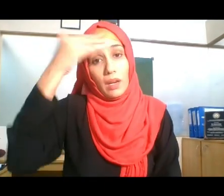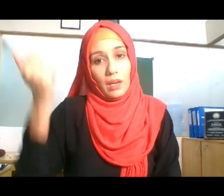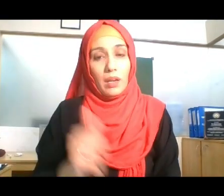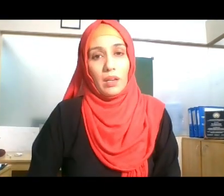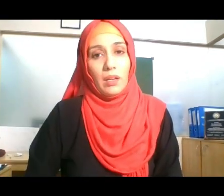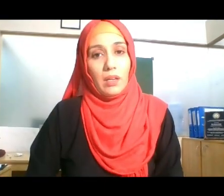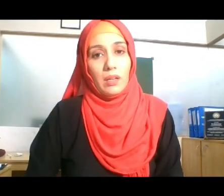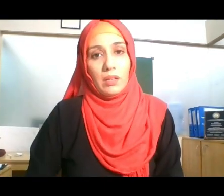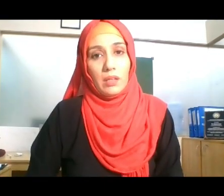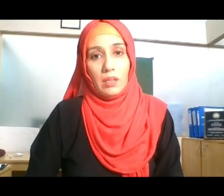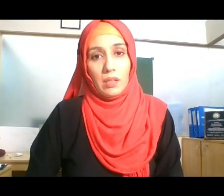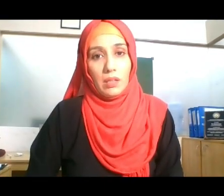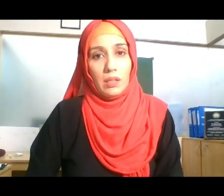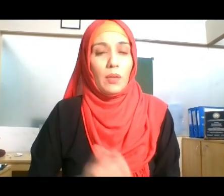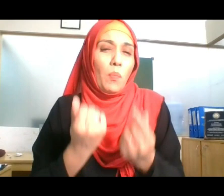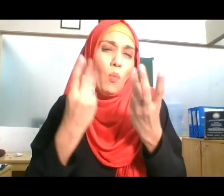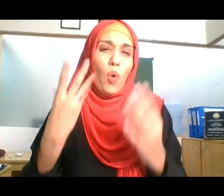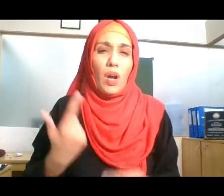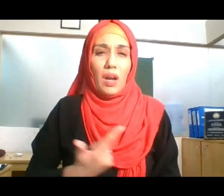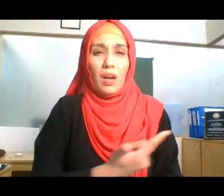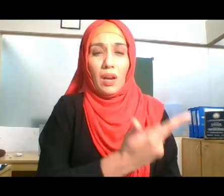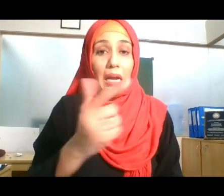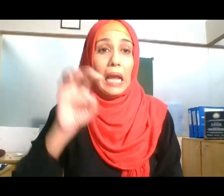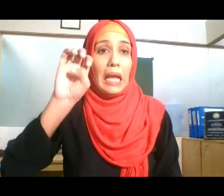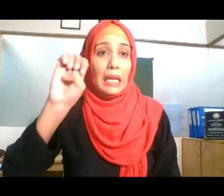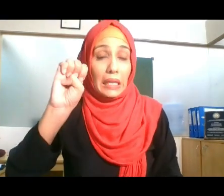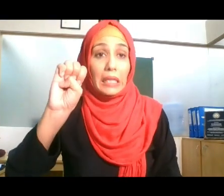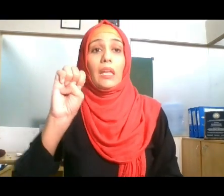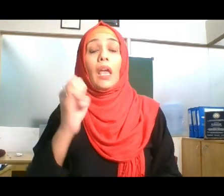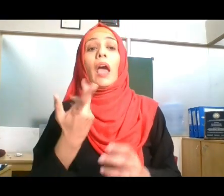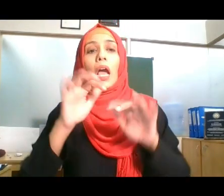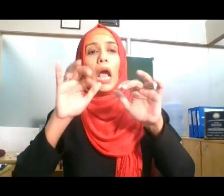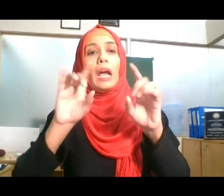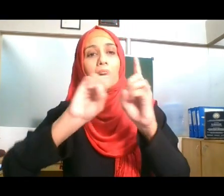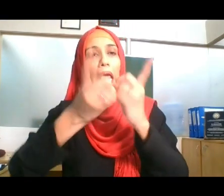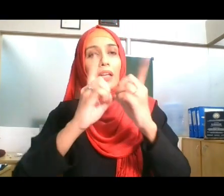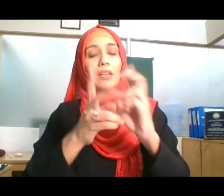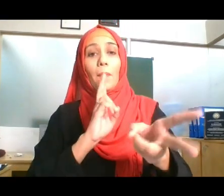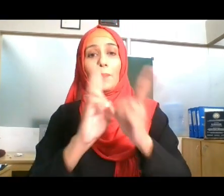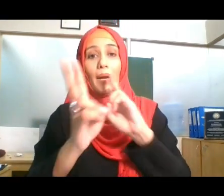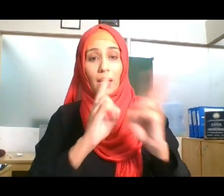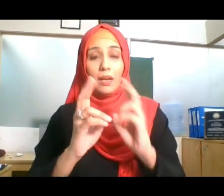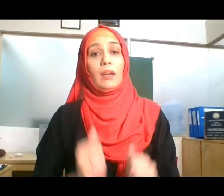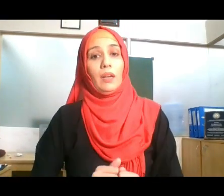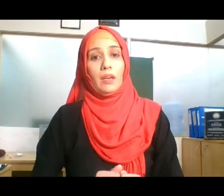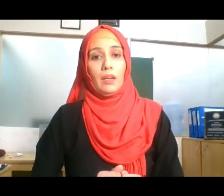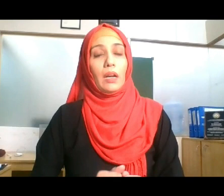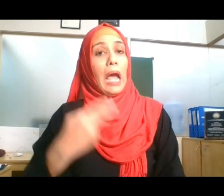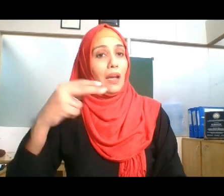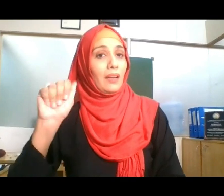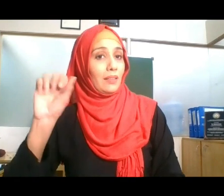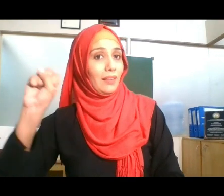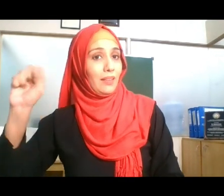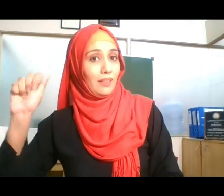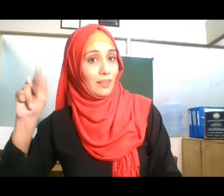identified is that more and more people are moving to e-commerce platforms. That creates opportunities for digital creators like Hassan. That